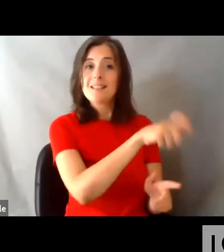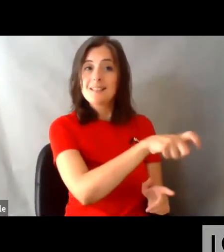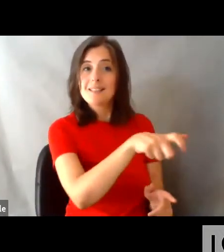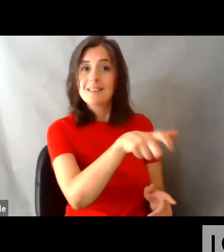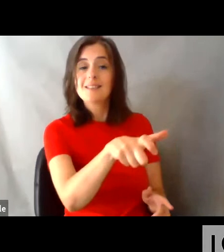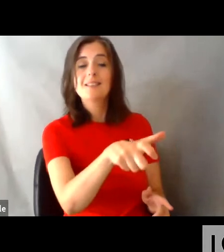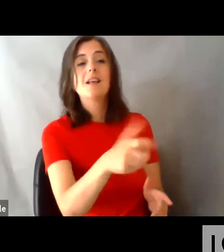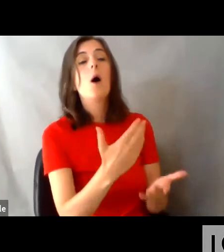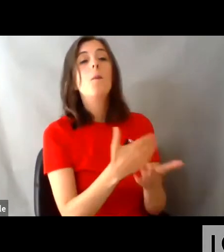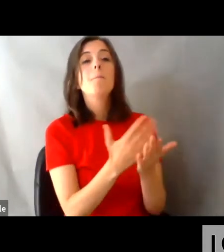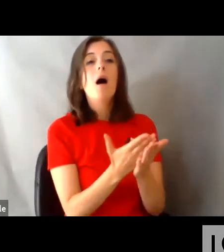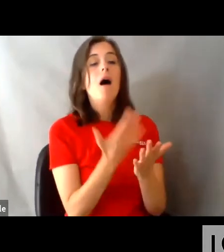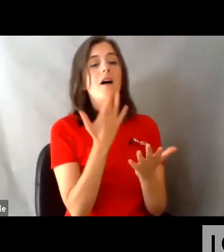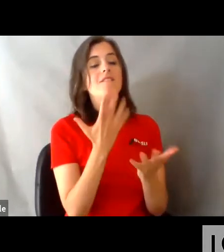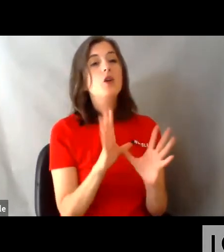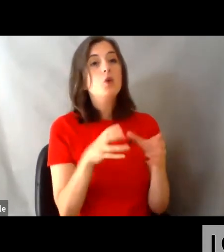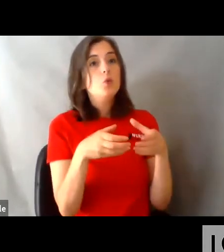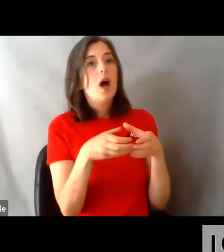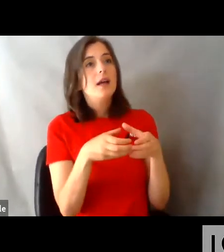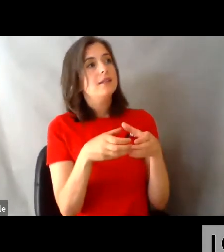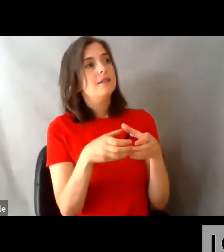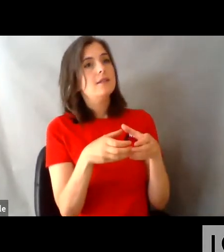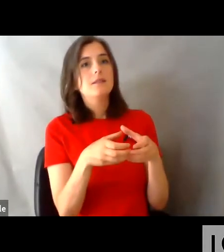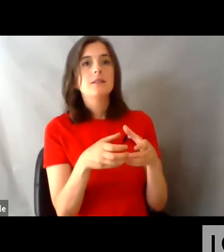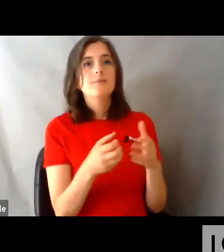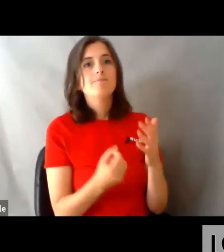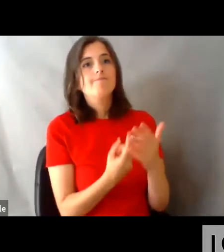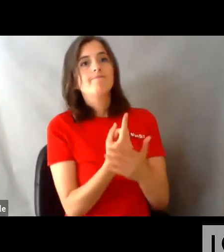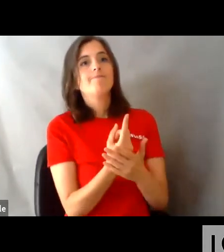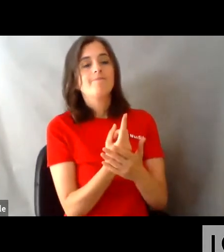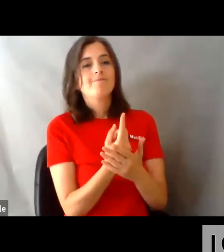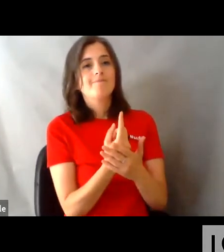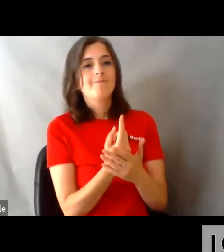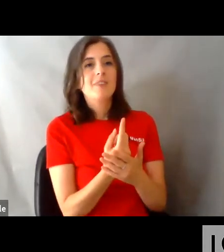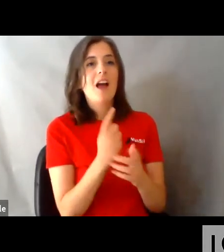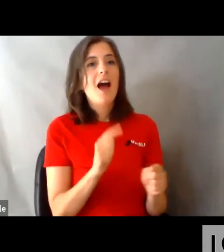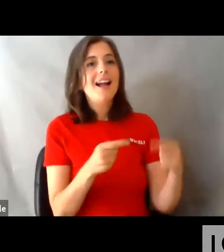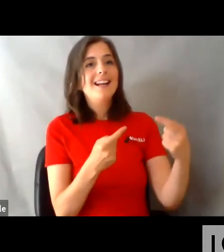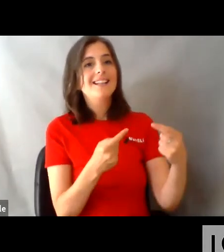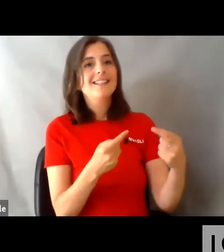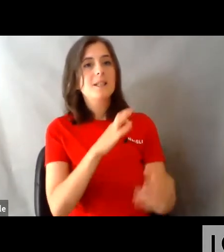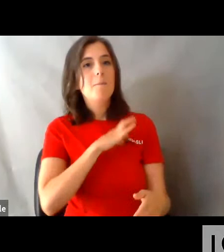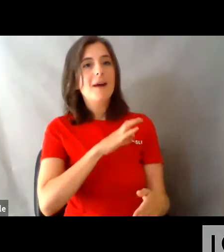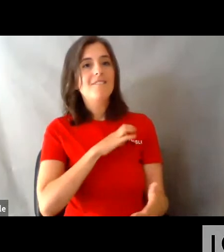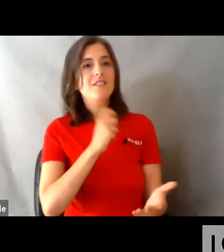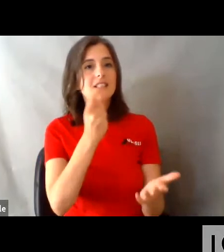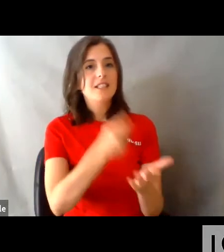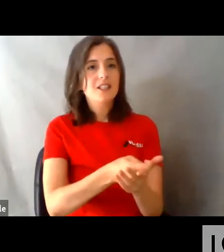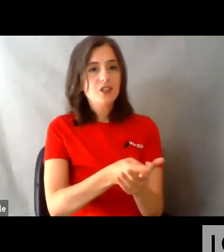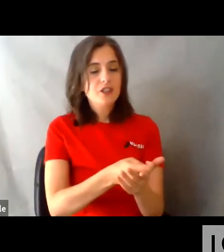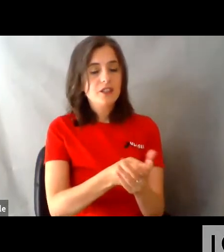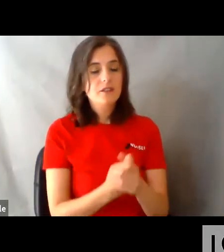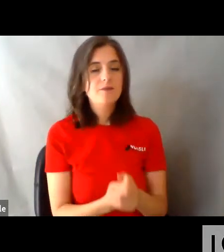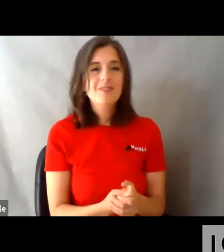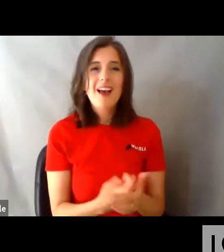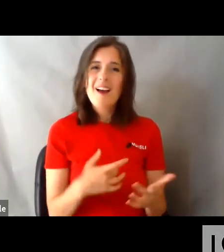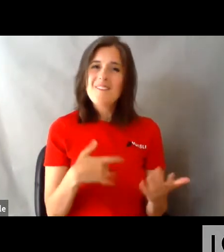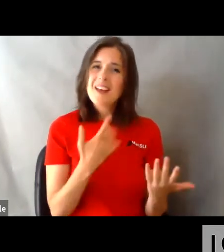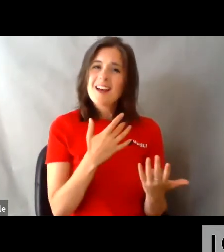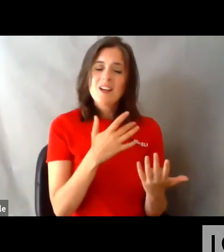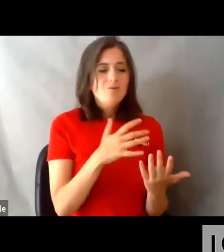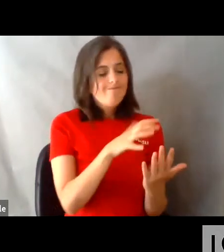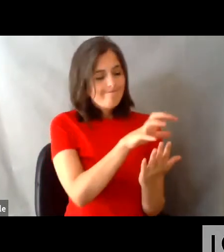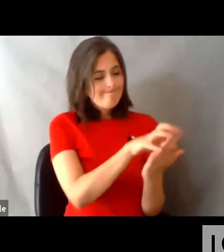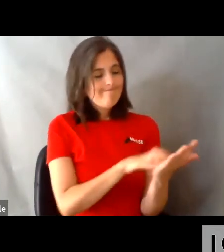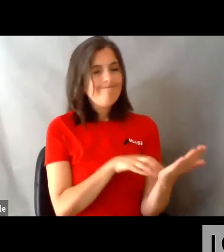Sanctions. And I think the title really sums up what's happening to people who have been sanctioned.